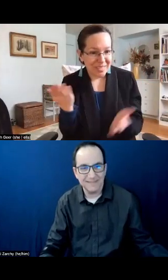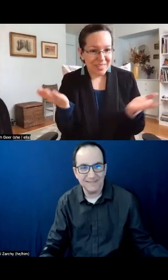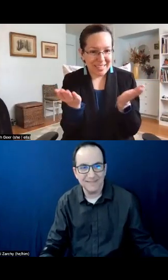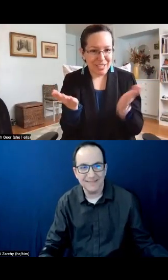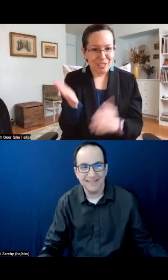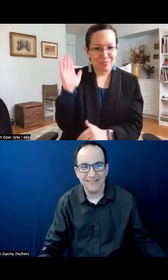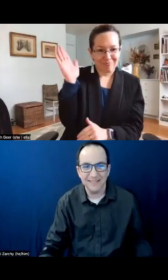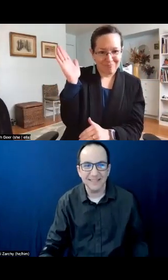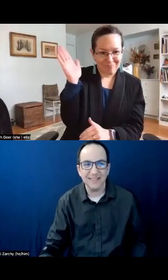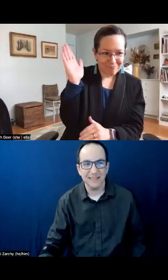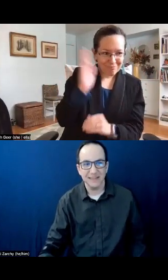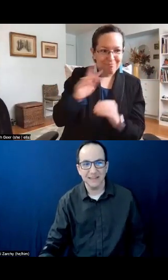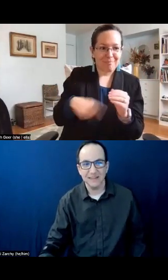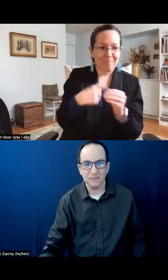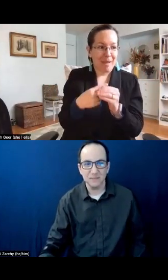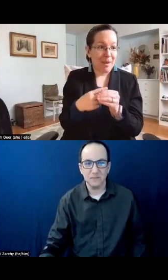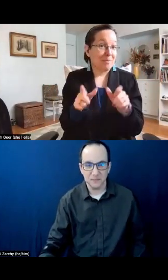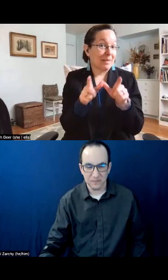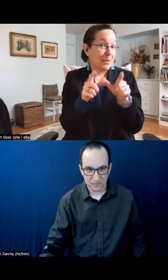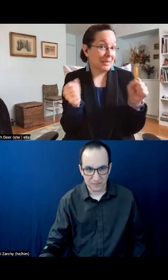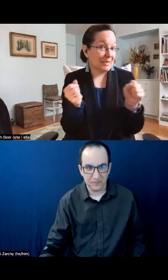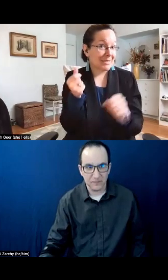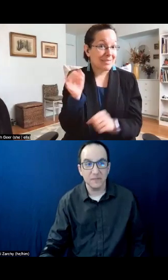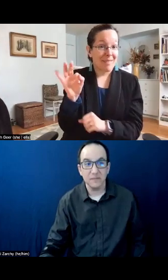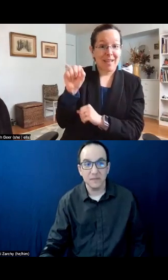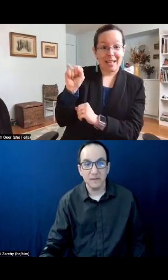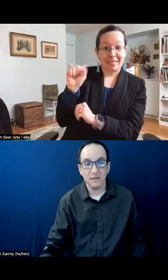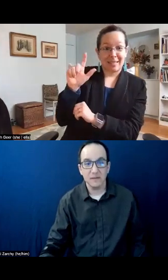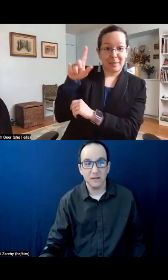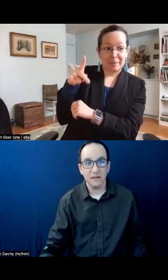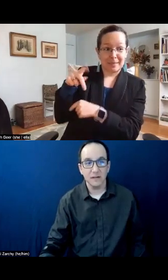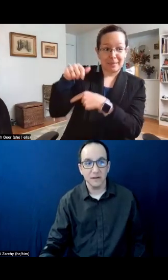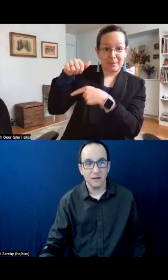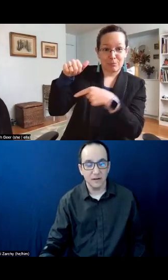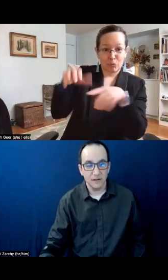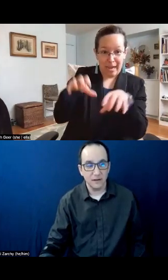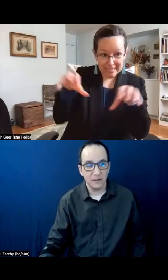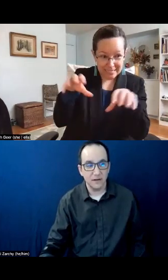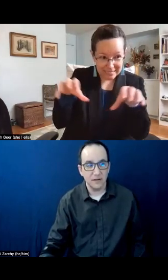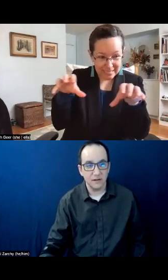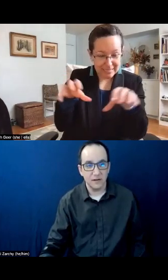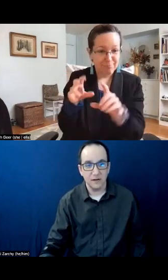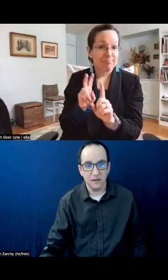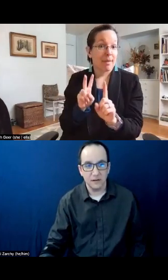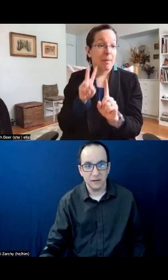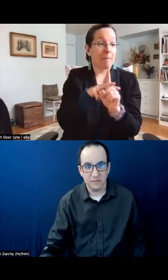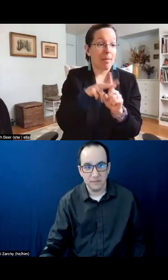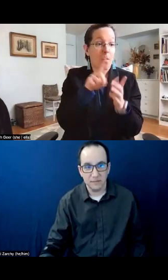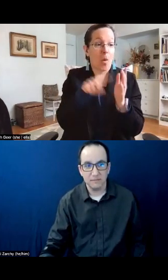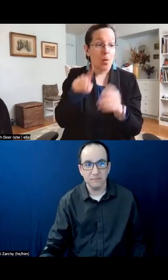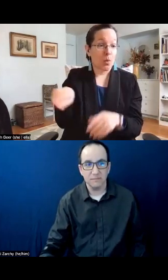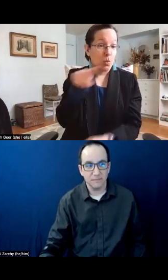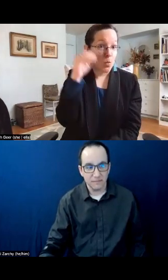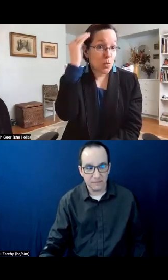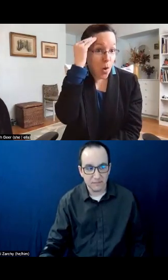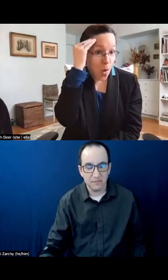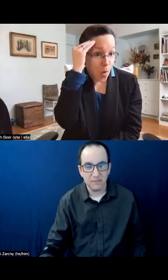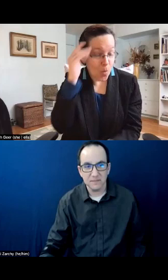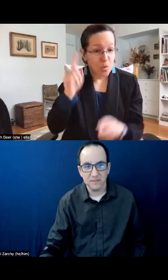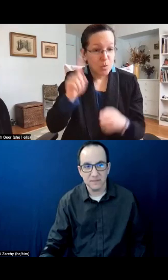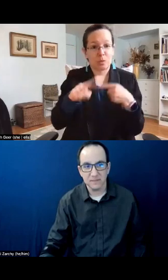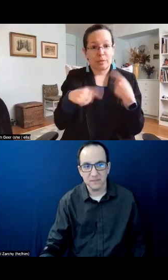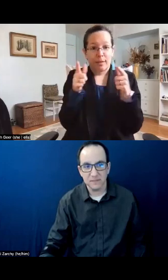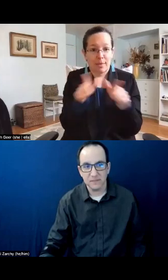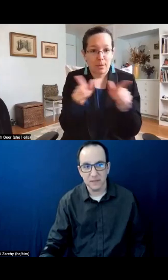Okay, and away we go. So we are here to talk with you today about the linguistics of SLP practice so that